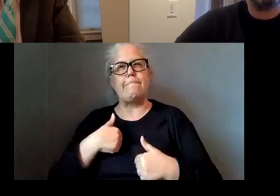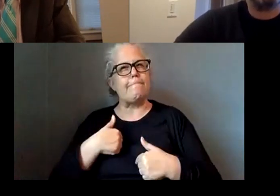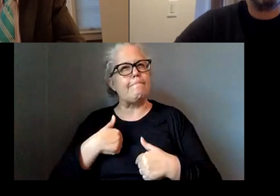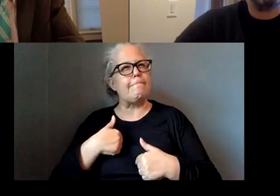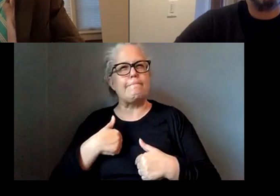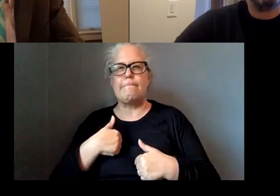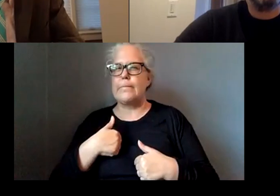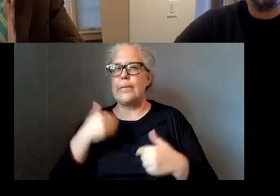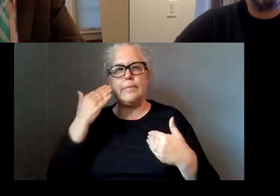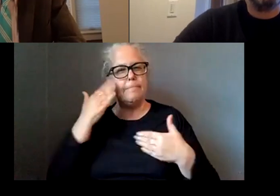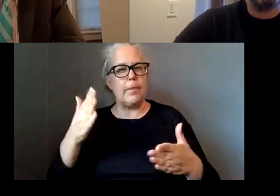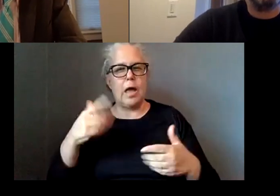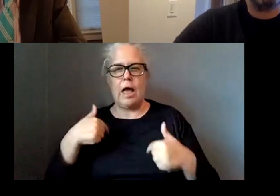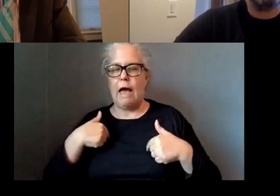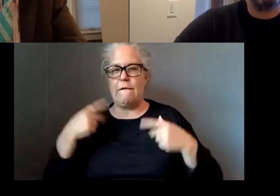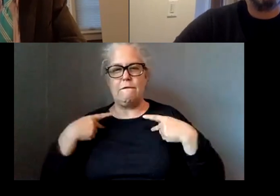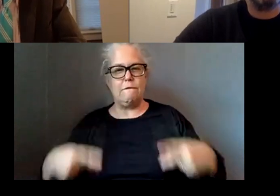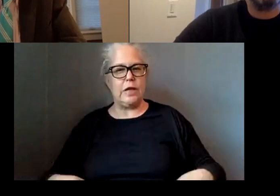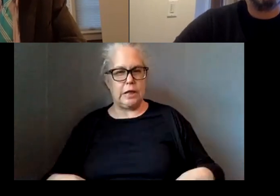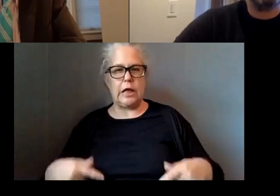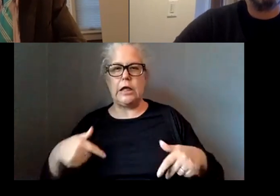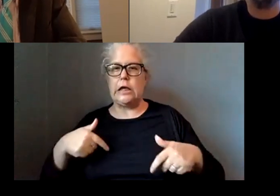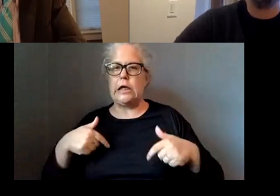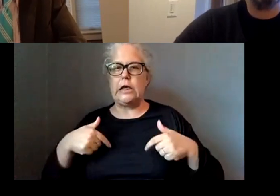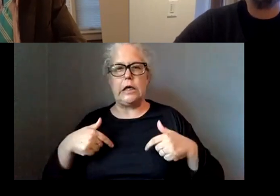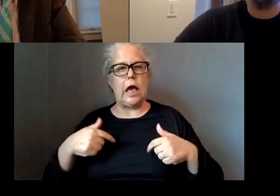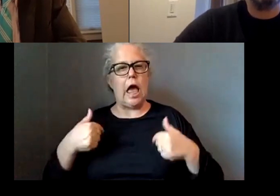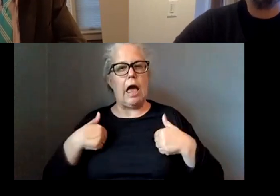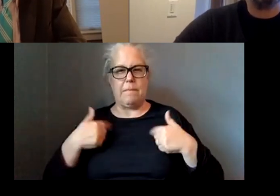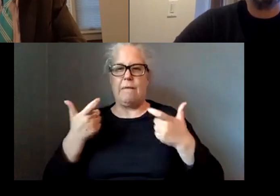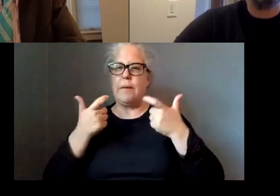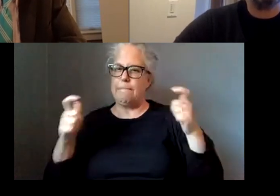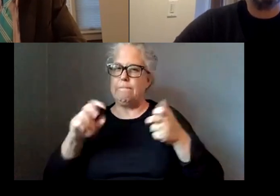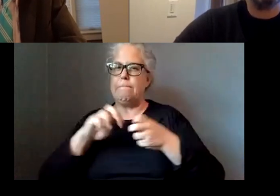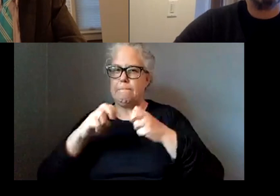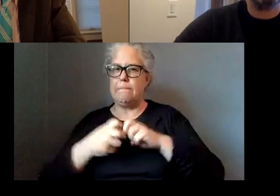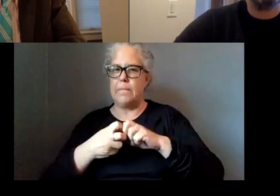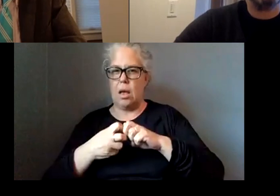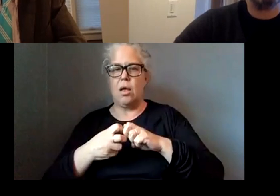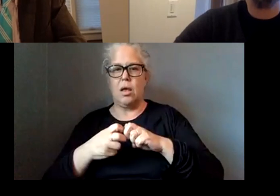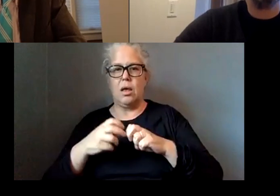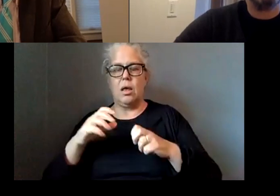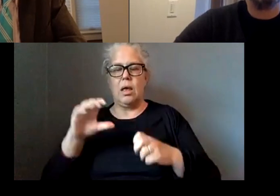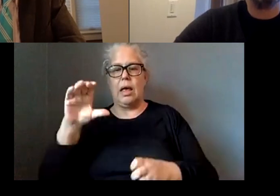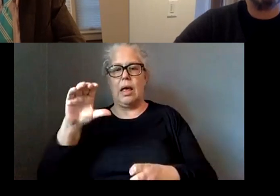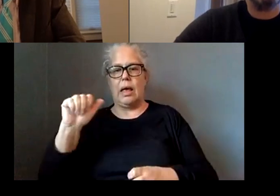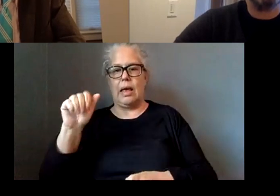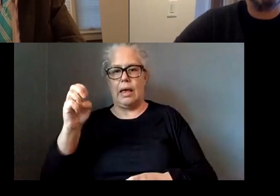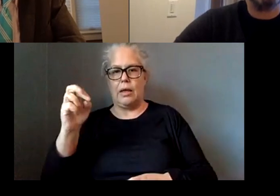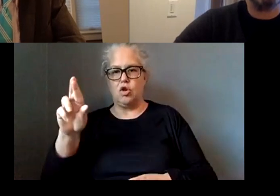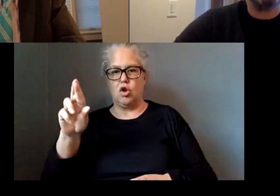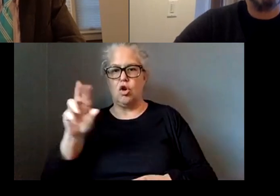Physically, I've been having some major issues. The fallout from cancer has taken a lot,